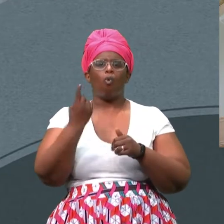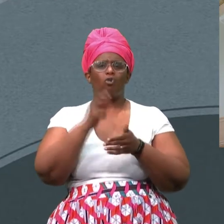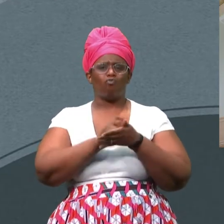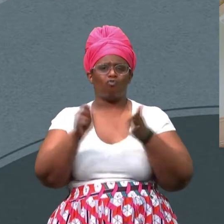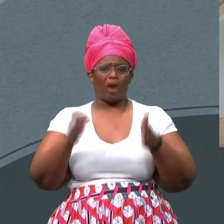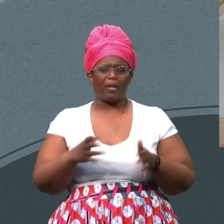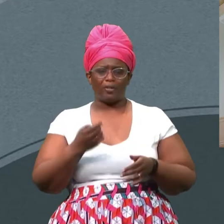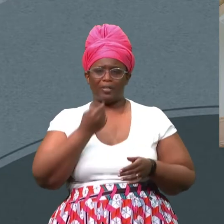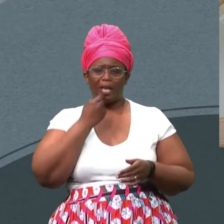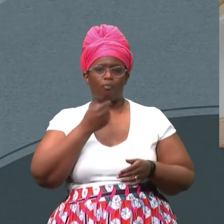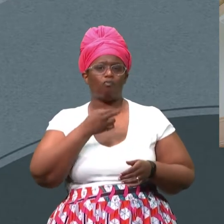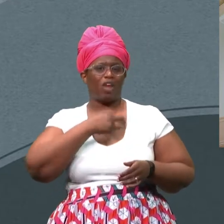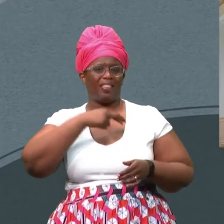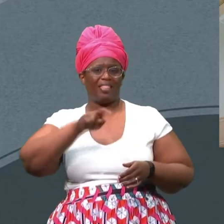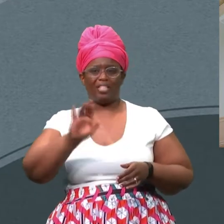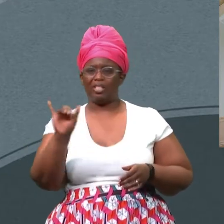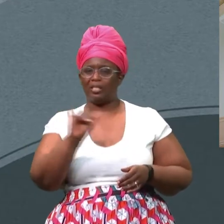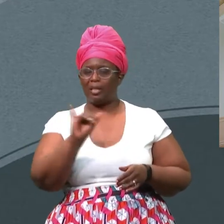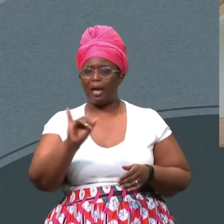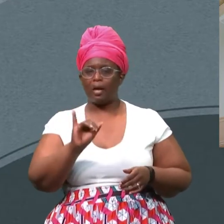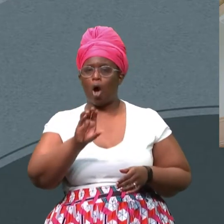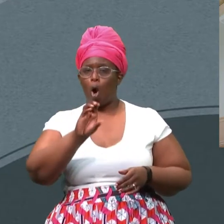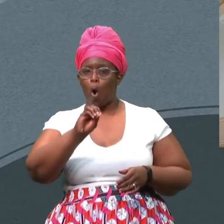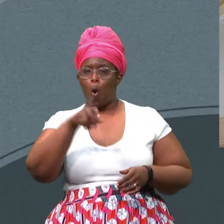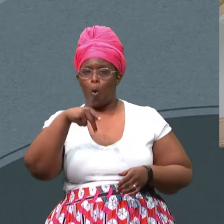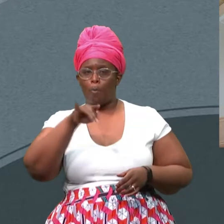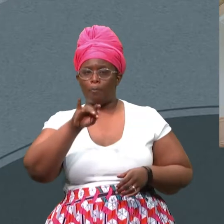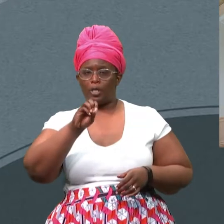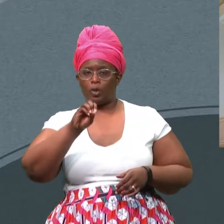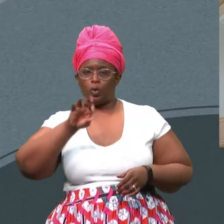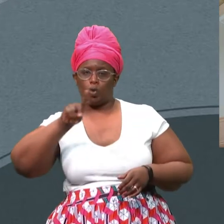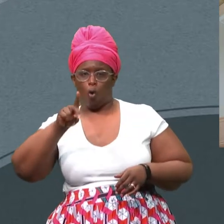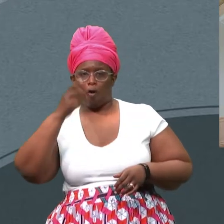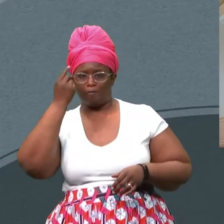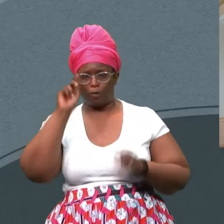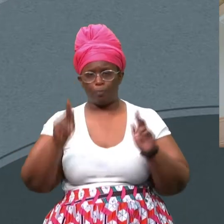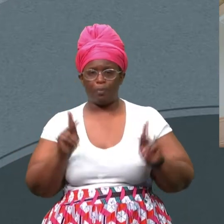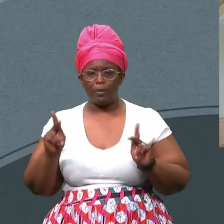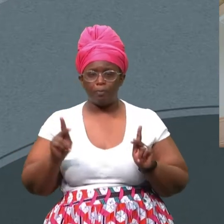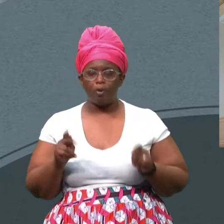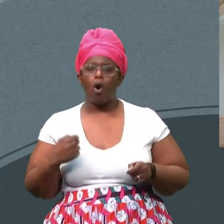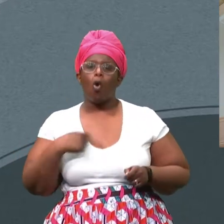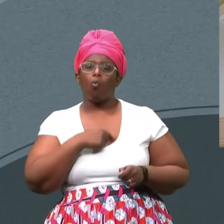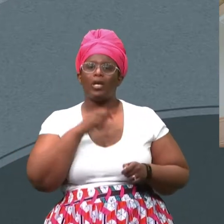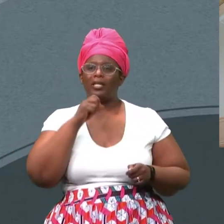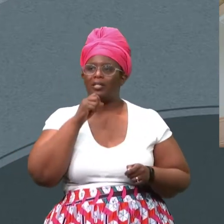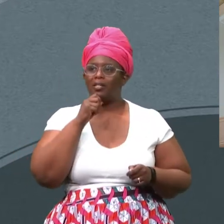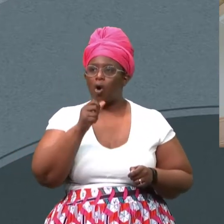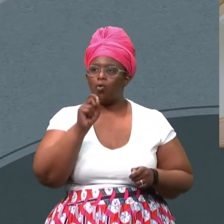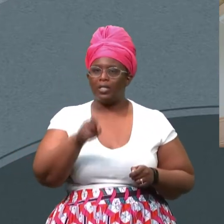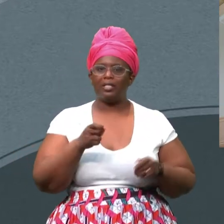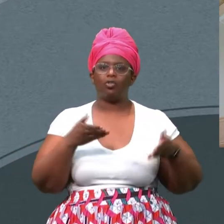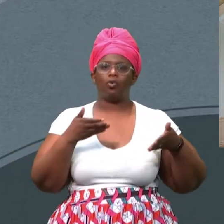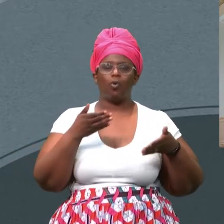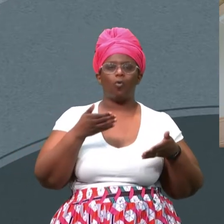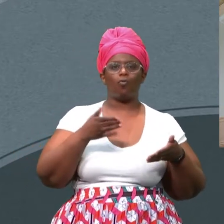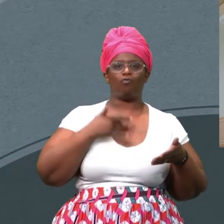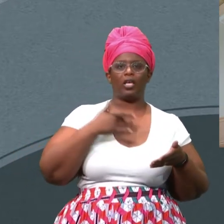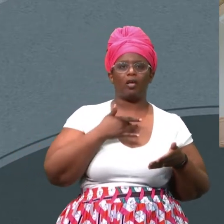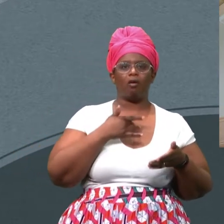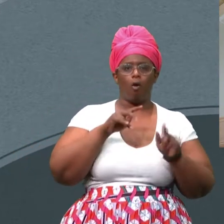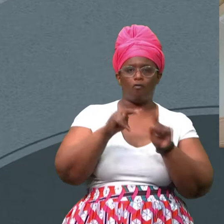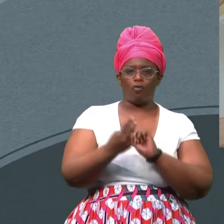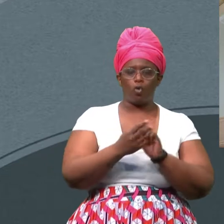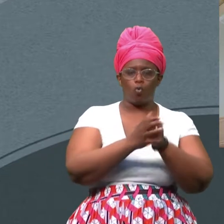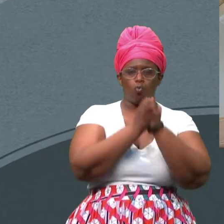people. And we've got to be careful that we don't anesthetize ourselves, that we don't numb ourselves to the reality of